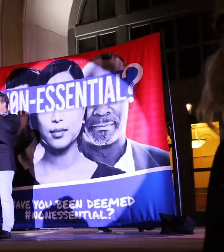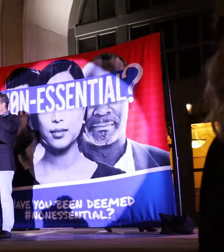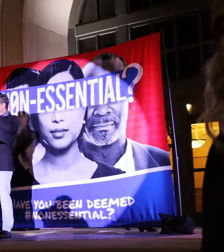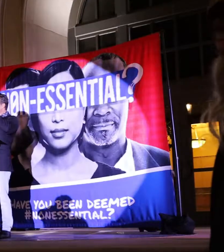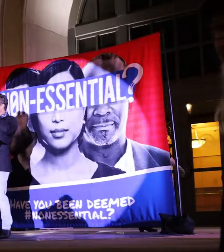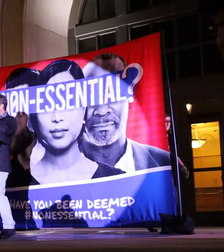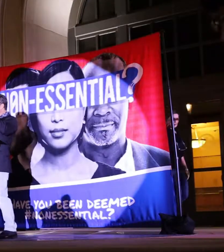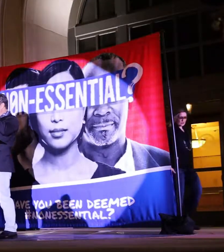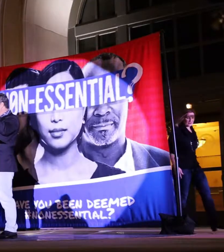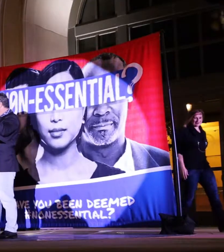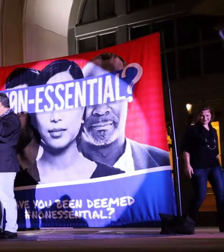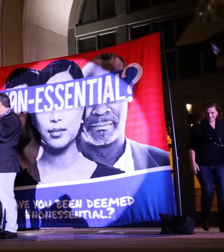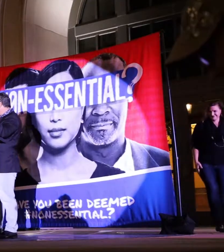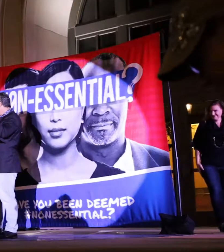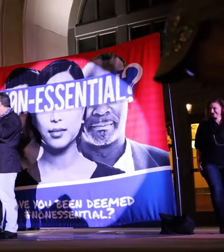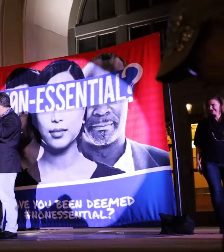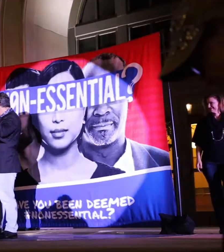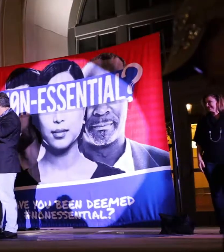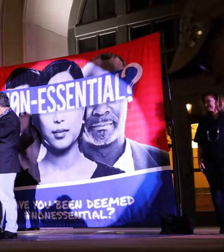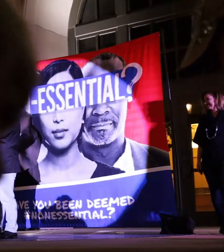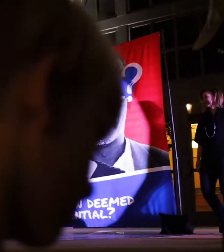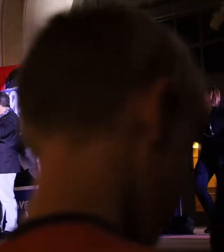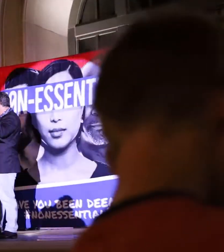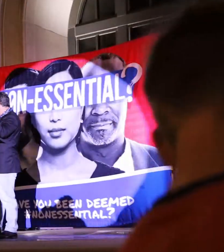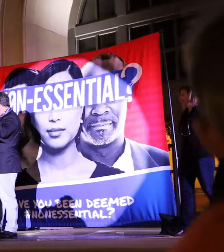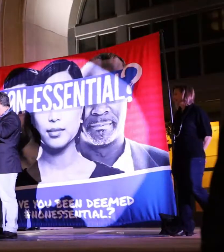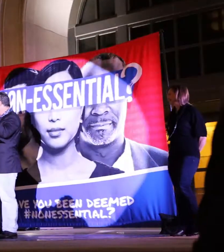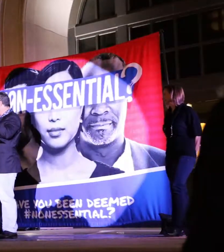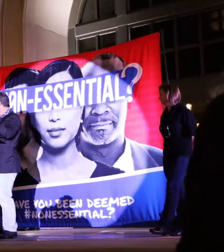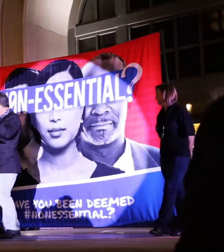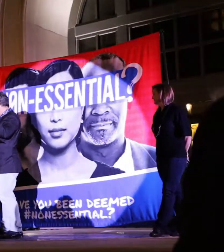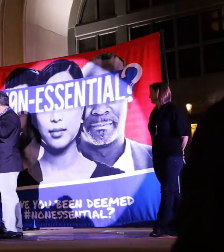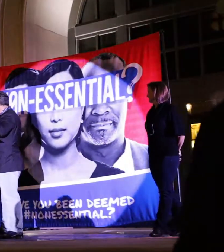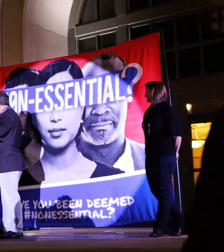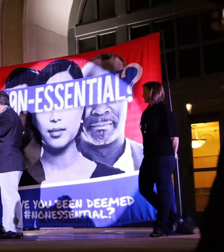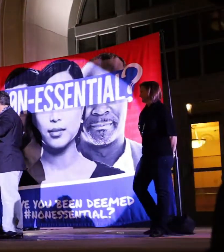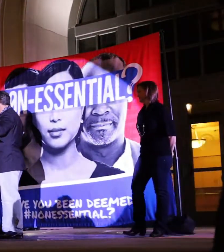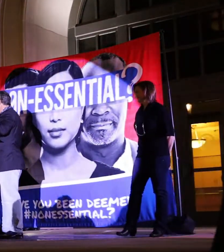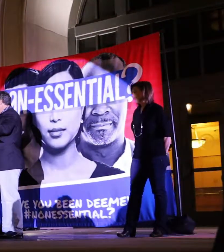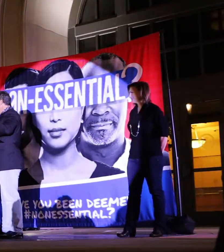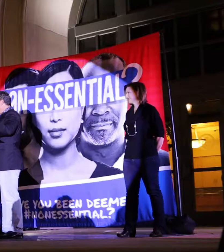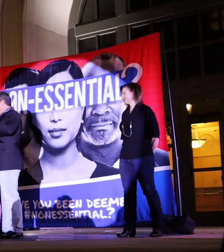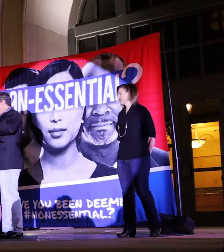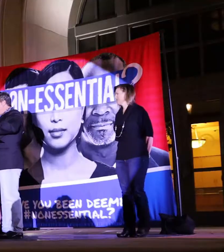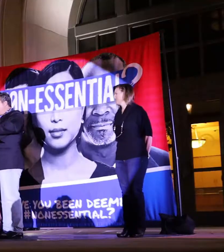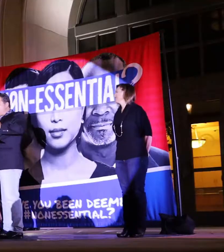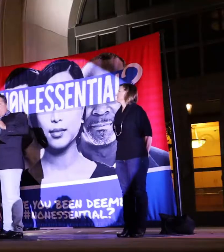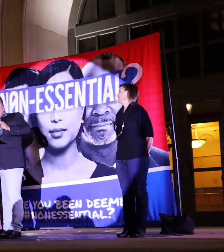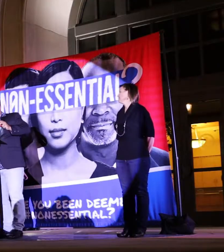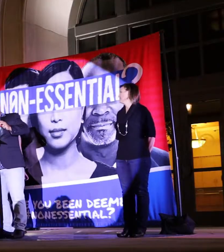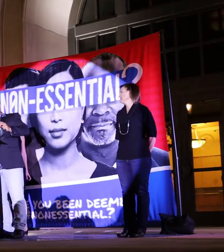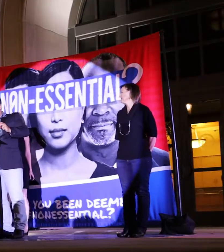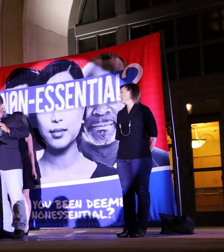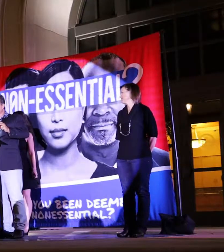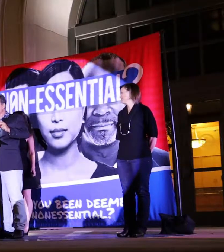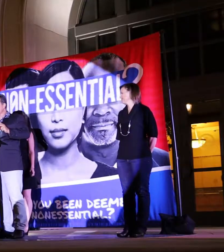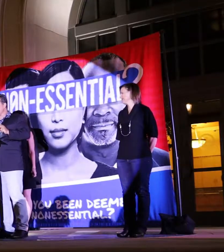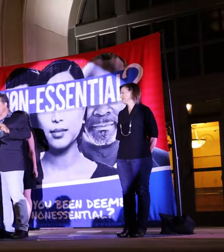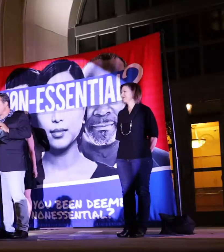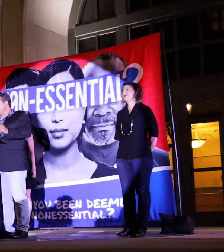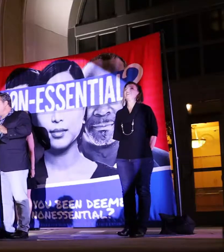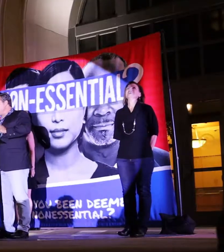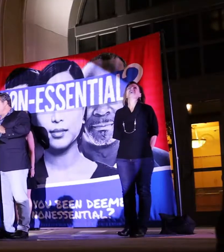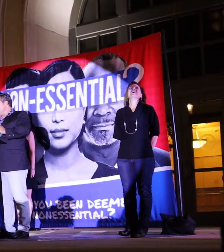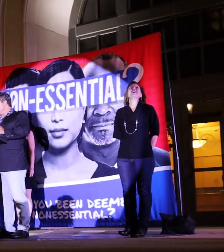And it will be signed for you by Miss Danielle Anonical. So I'm just going to ask ma'am to come forward. We've got flags all over